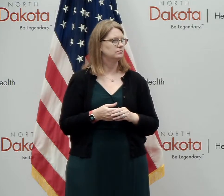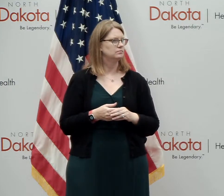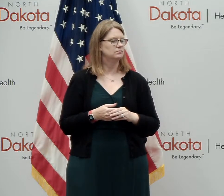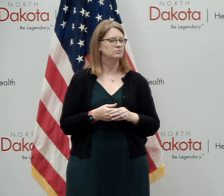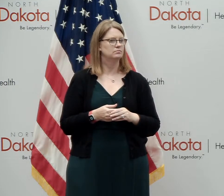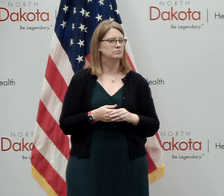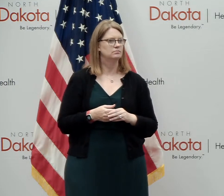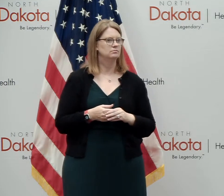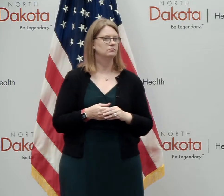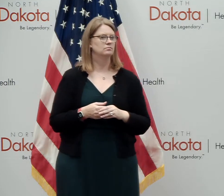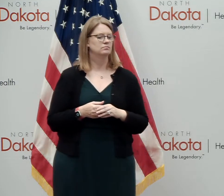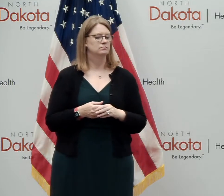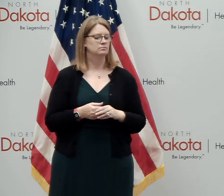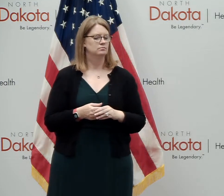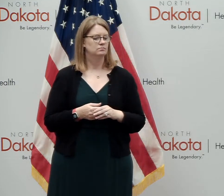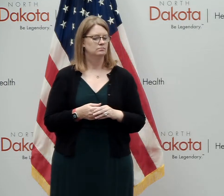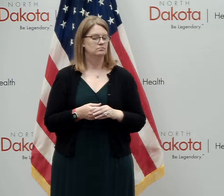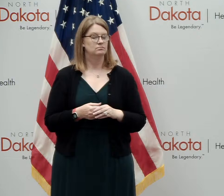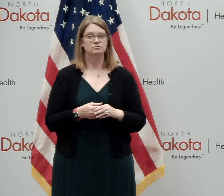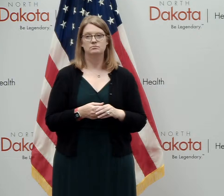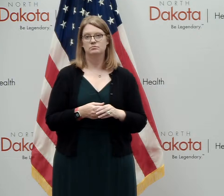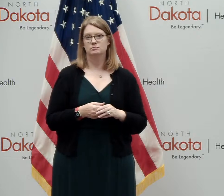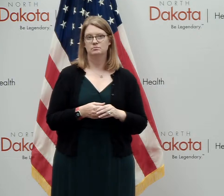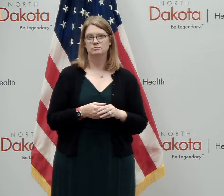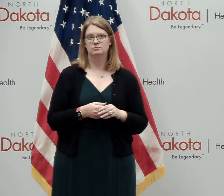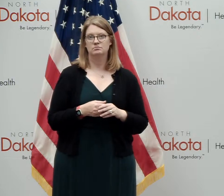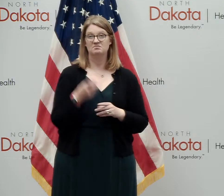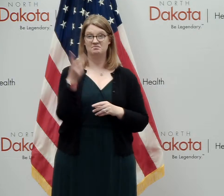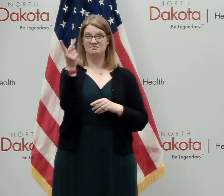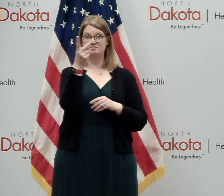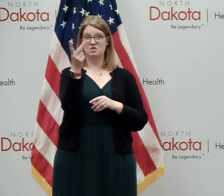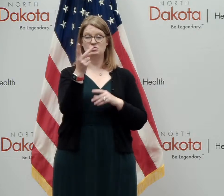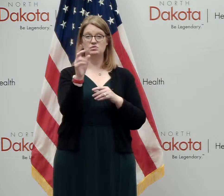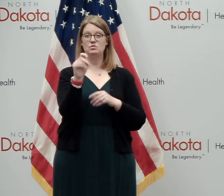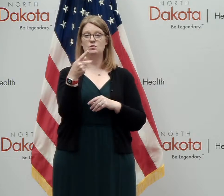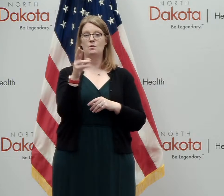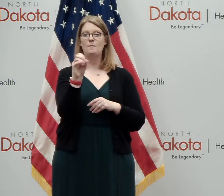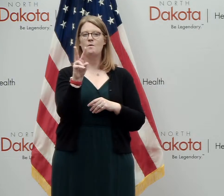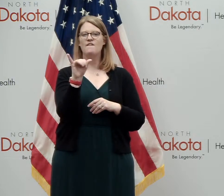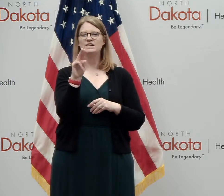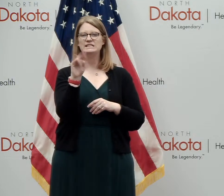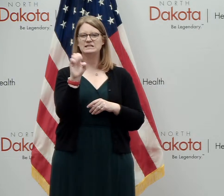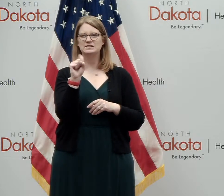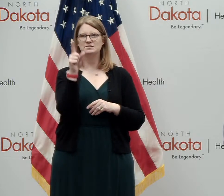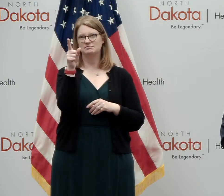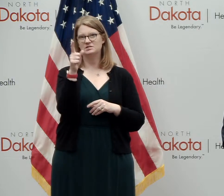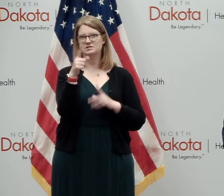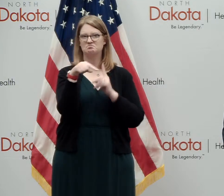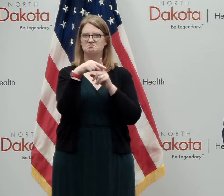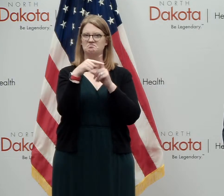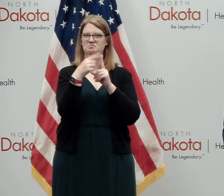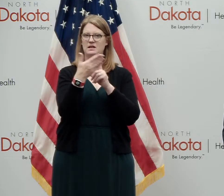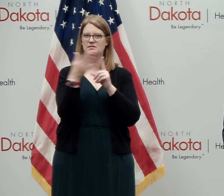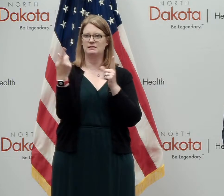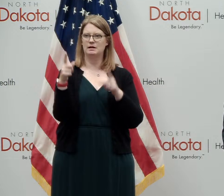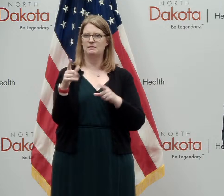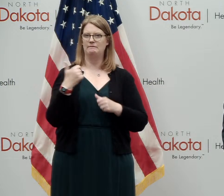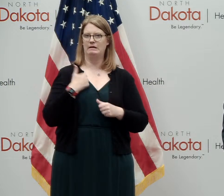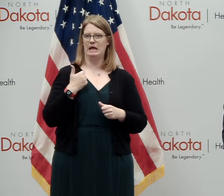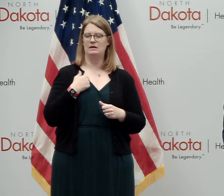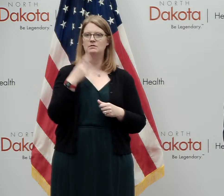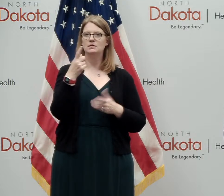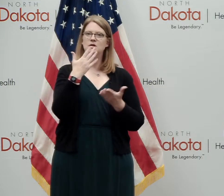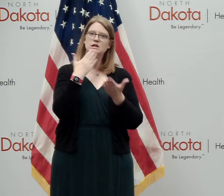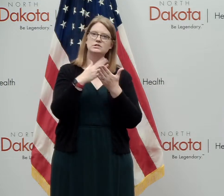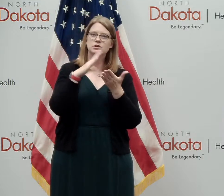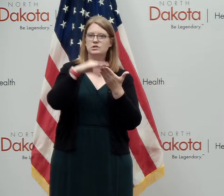But again, they based on the numbers, there must be some good things going on up in Canada, and good to